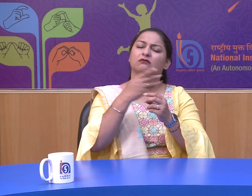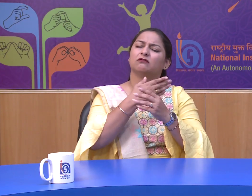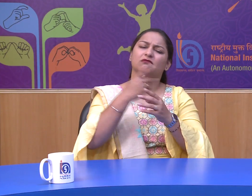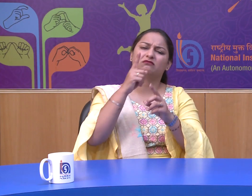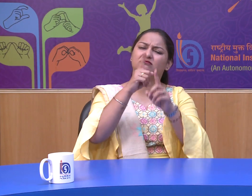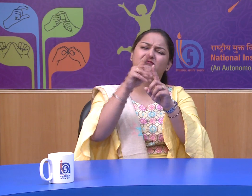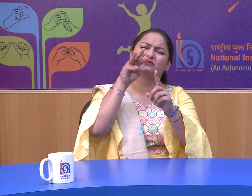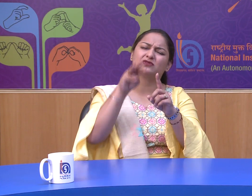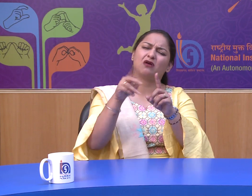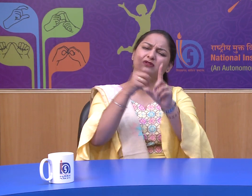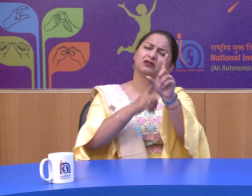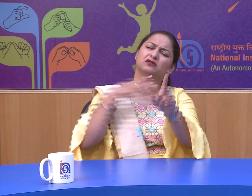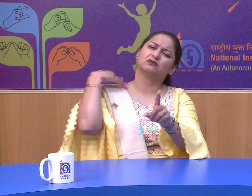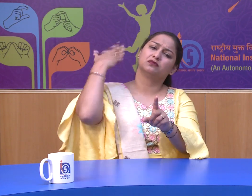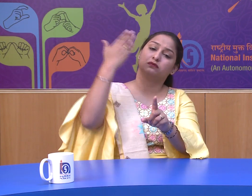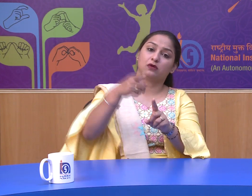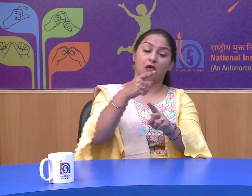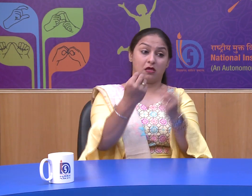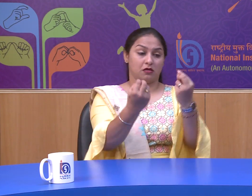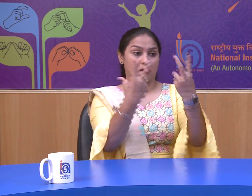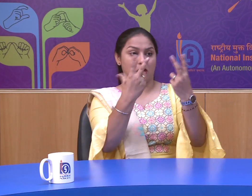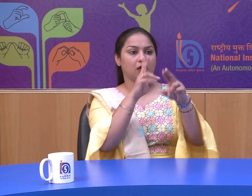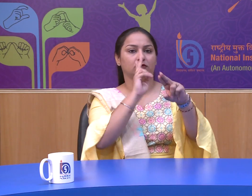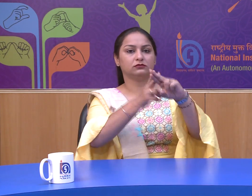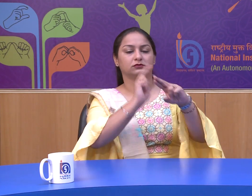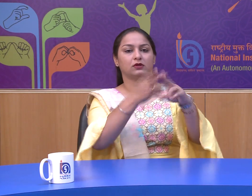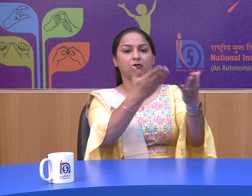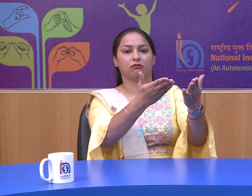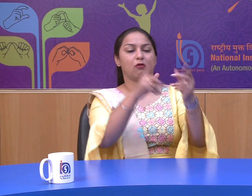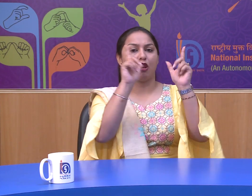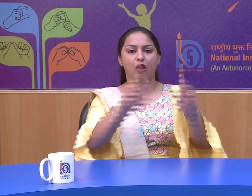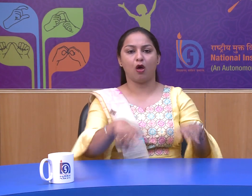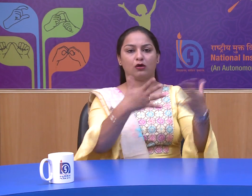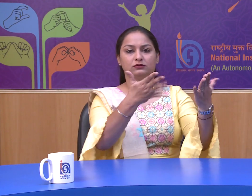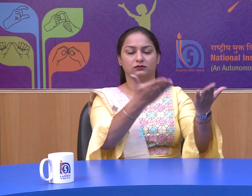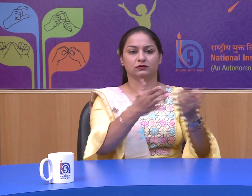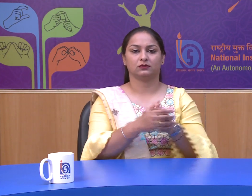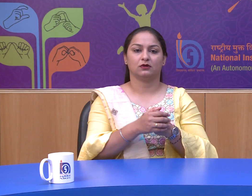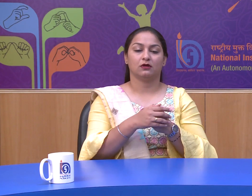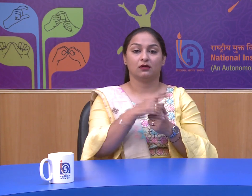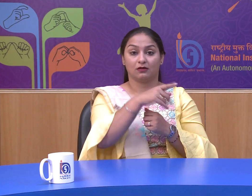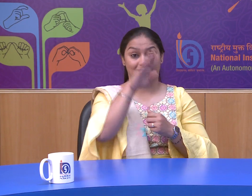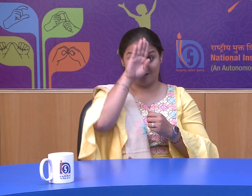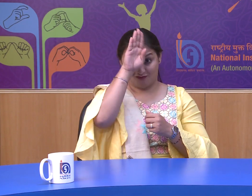years, the glow and shine has not lost in Mauryan sculptures.